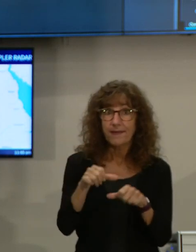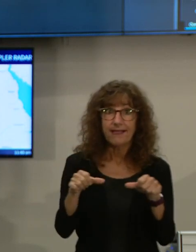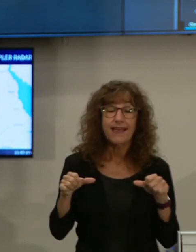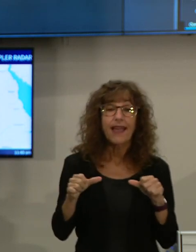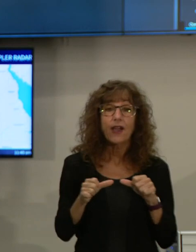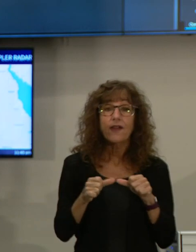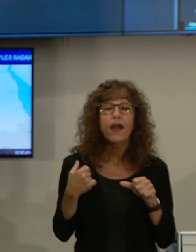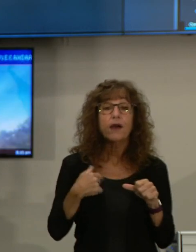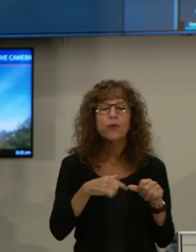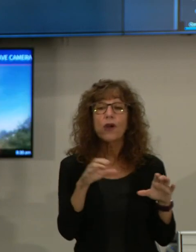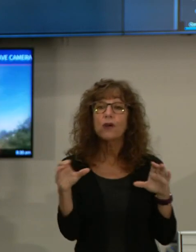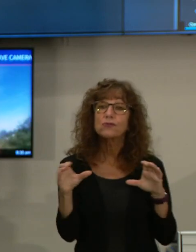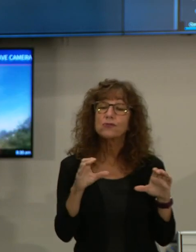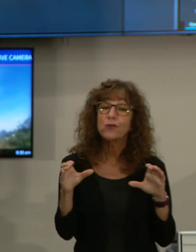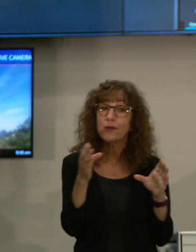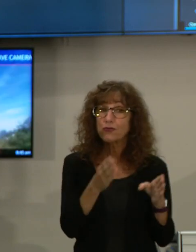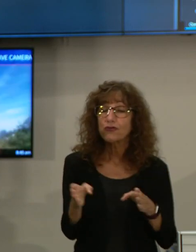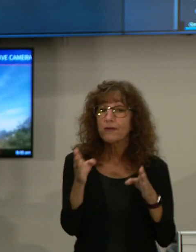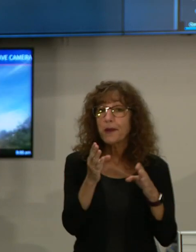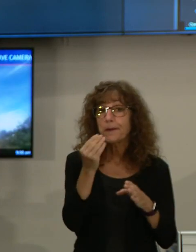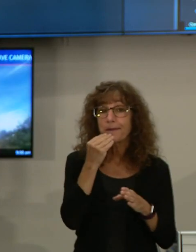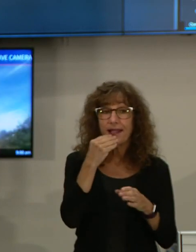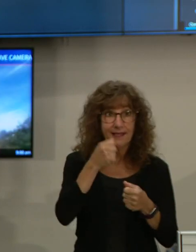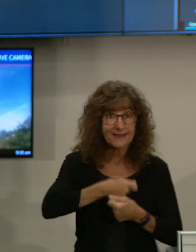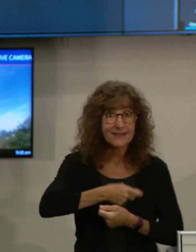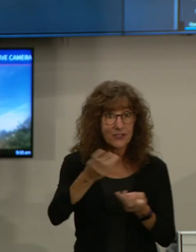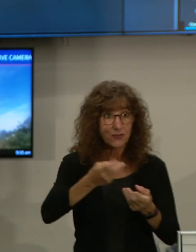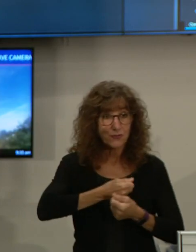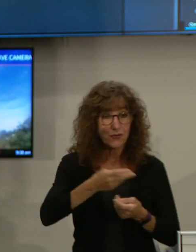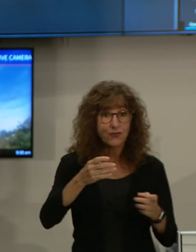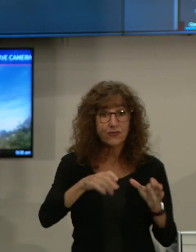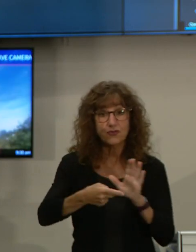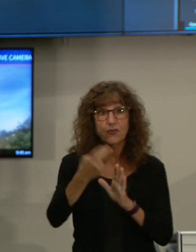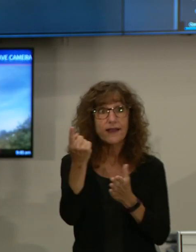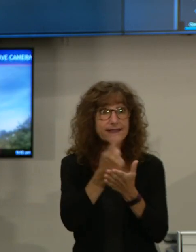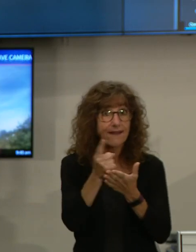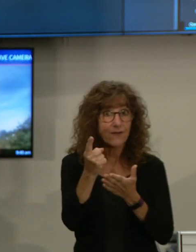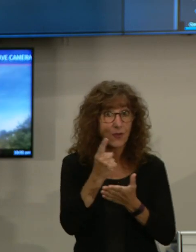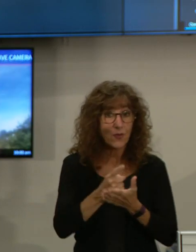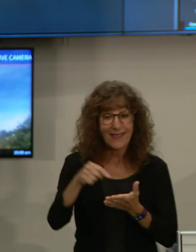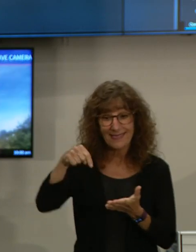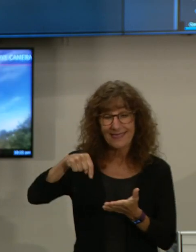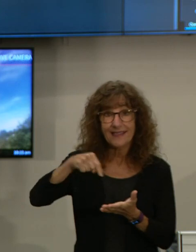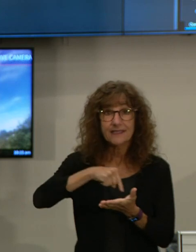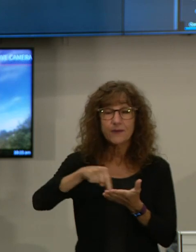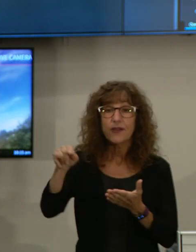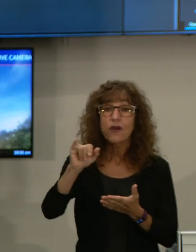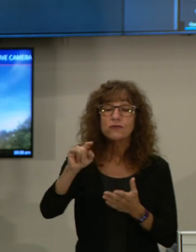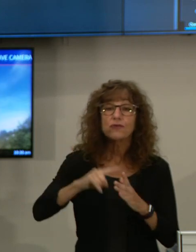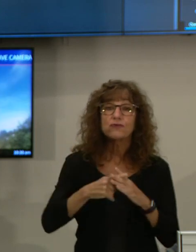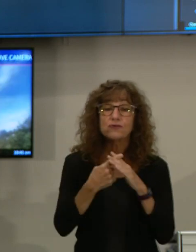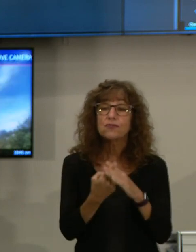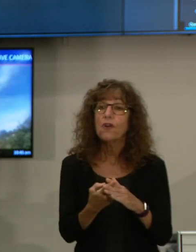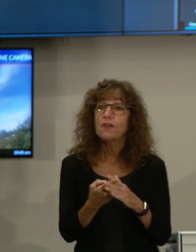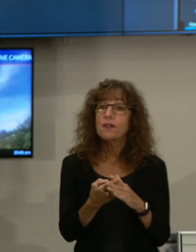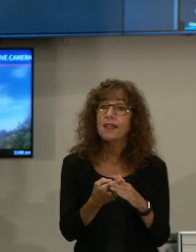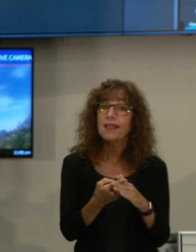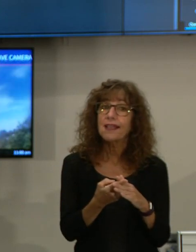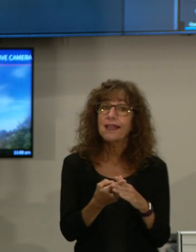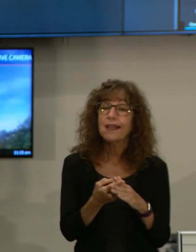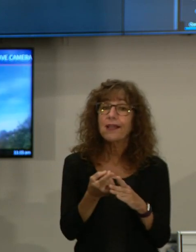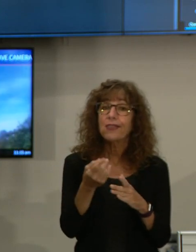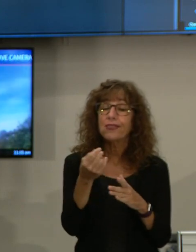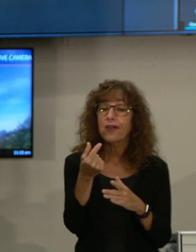and we are doing prepared meal distributions that we do twice a week, and this week we are also starting the